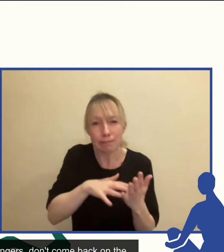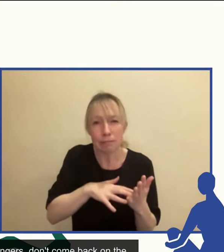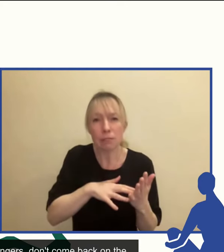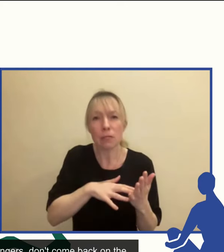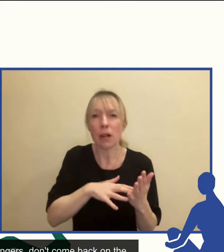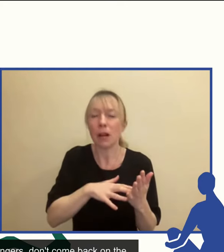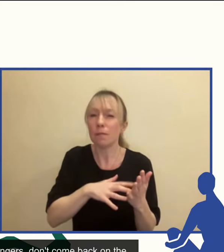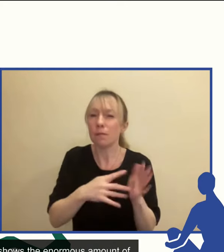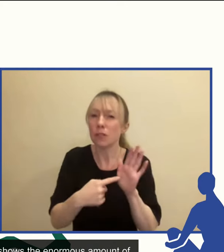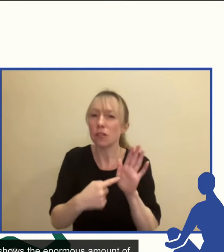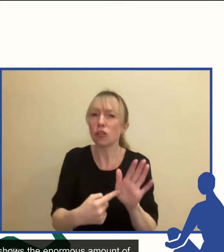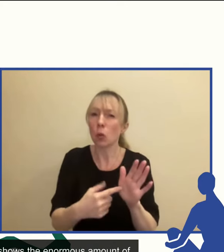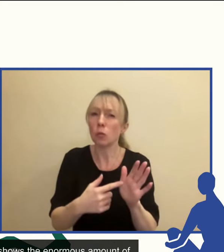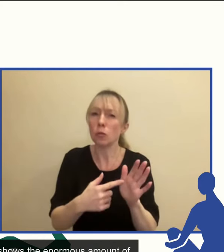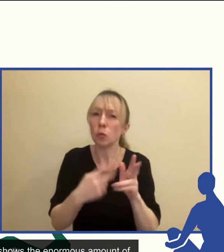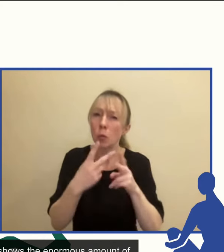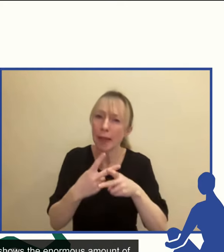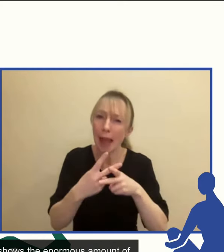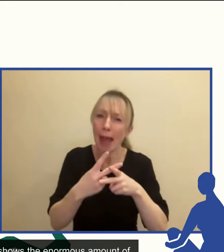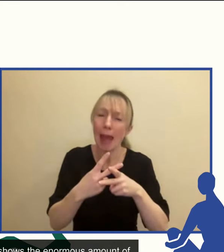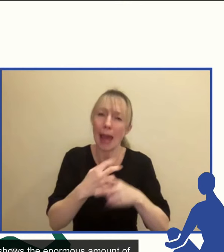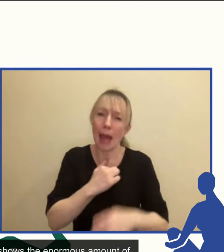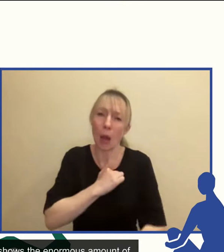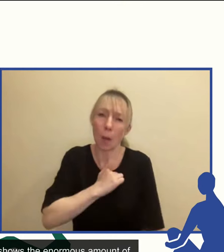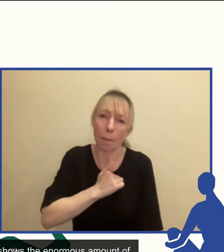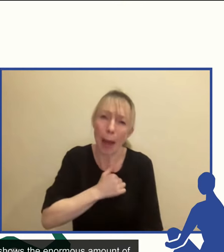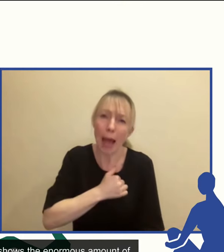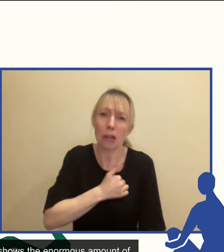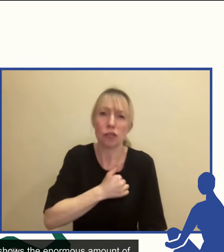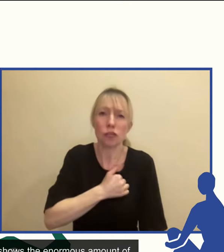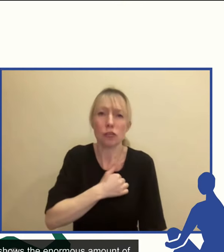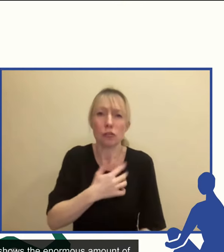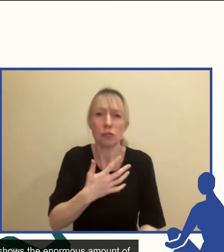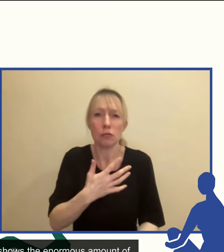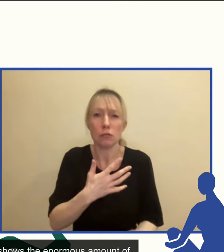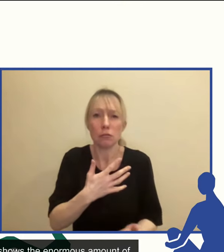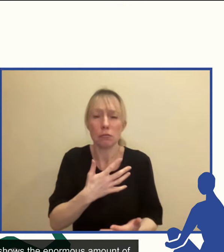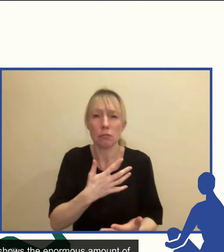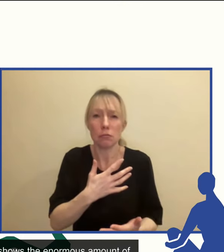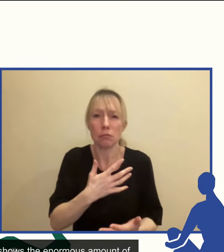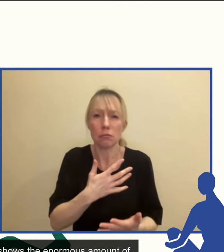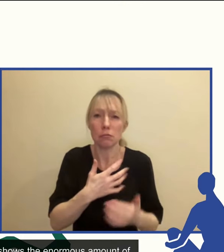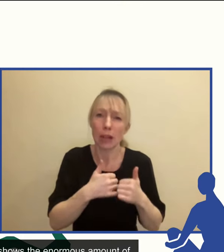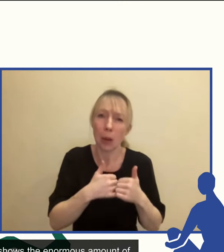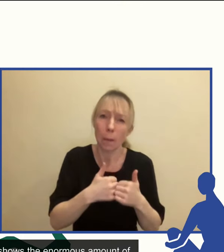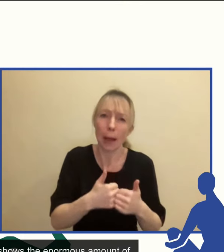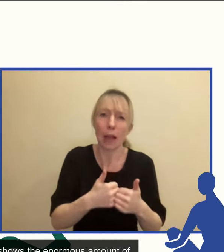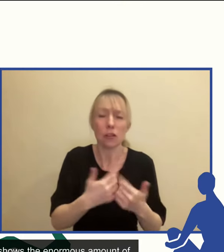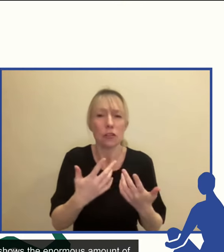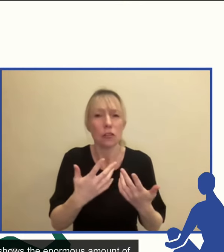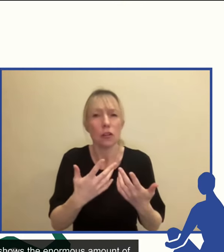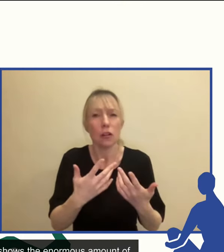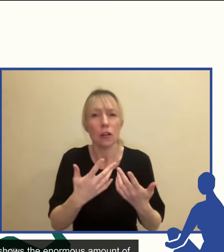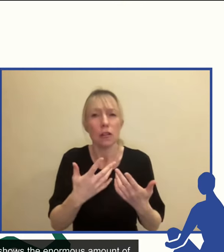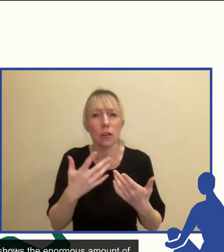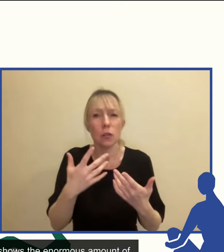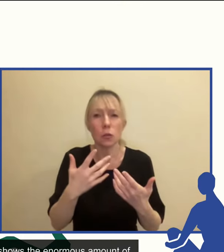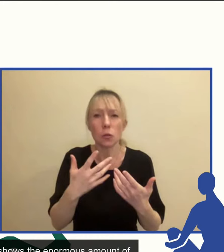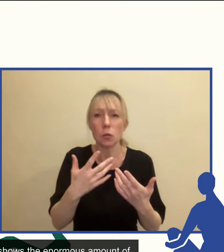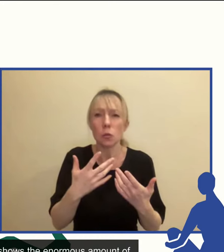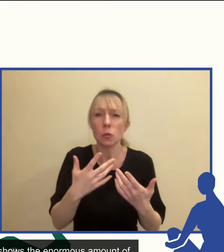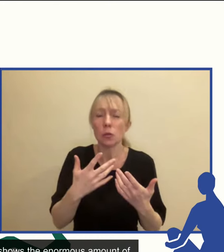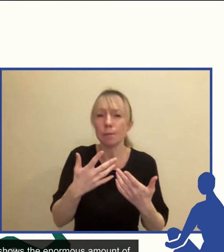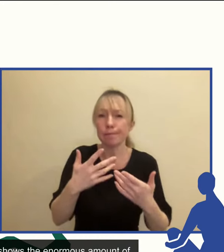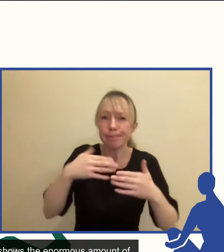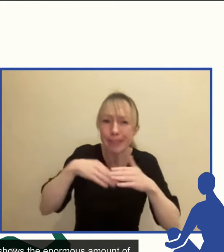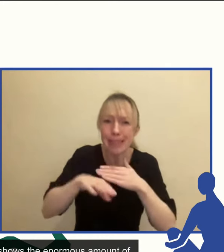that you instill into this work of doctoring,